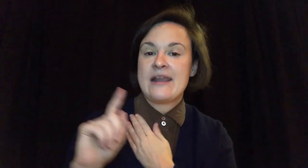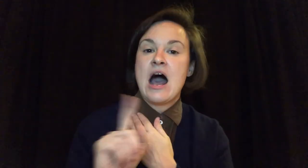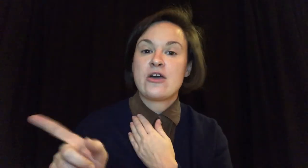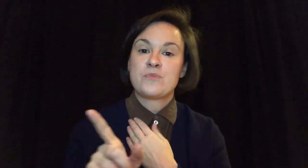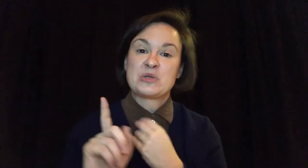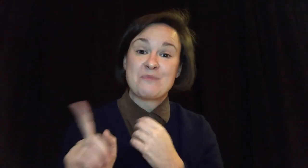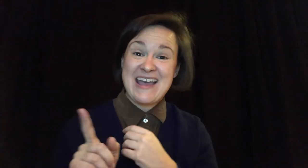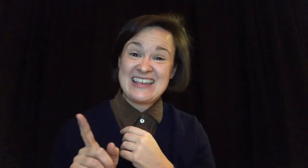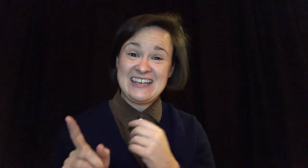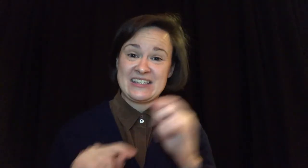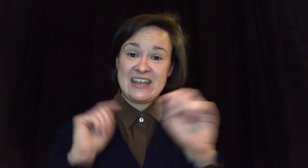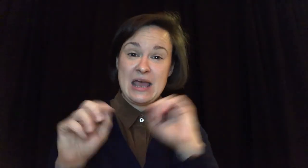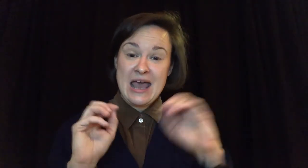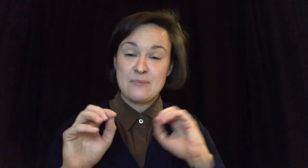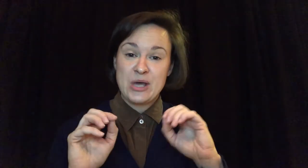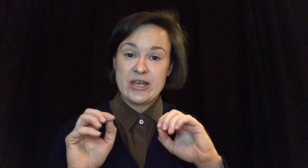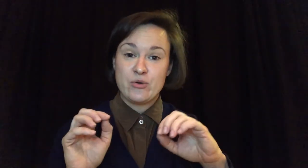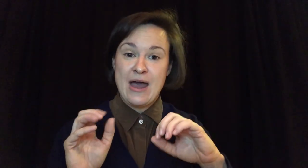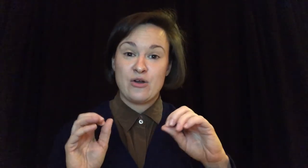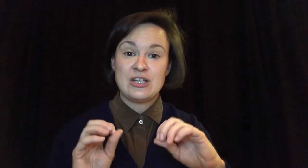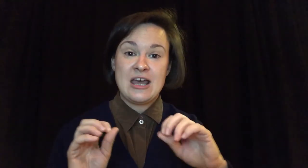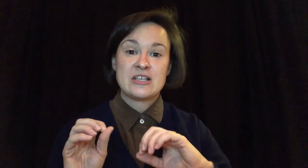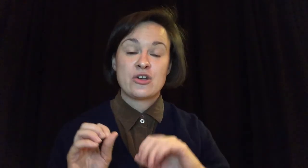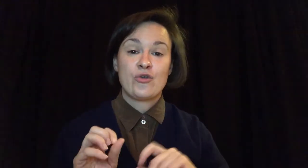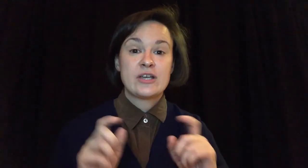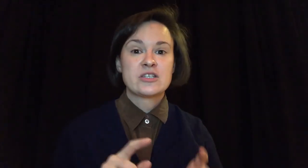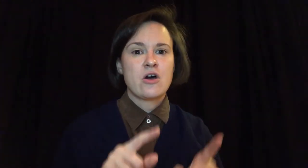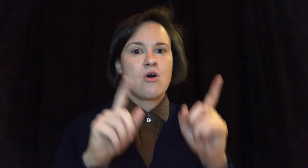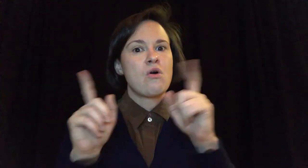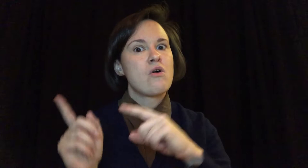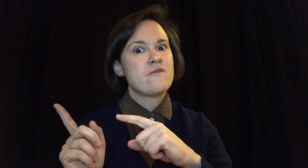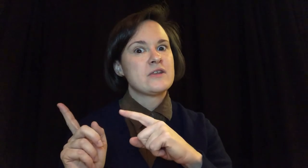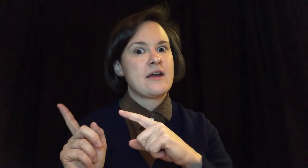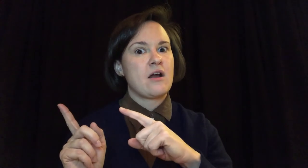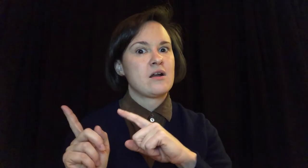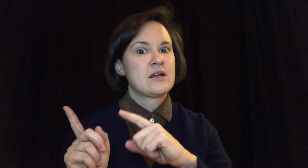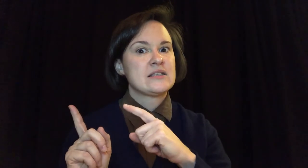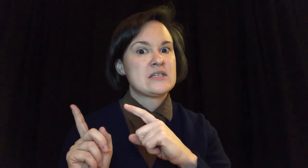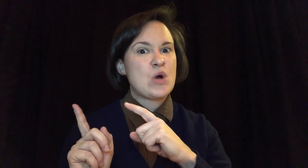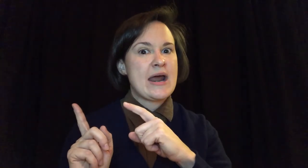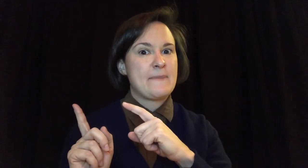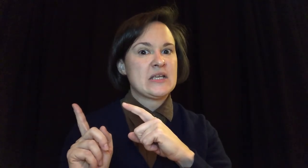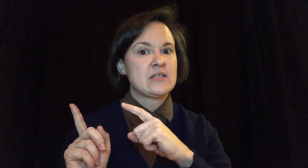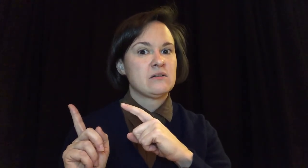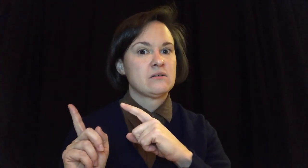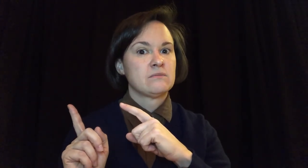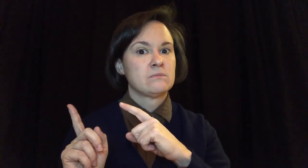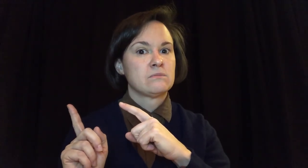I opened my kit and played around. So let's go over there and see what happened.